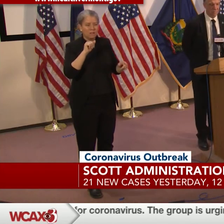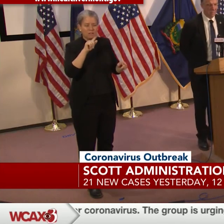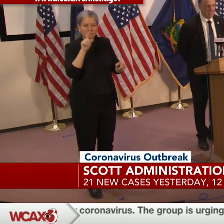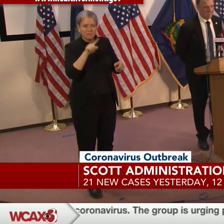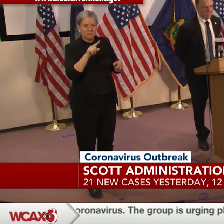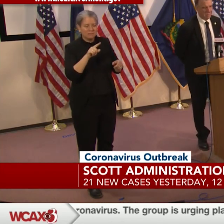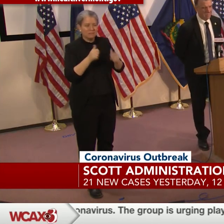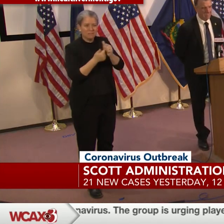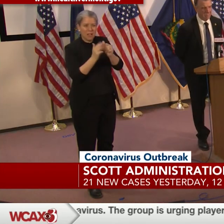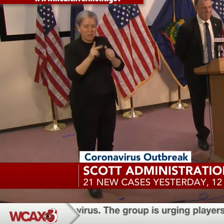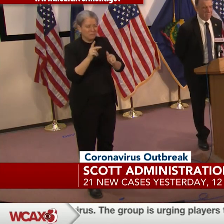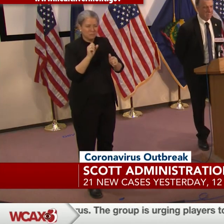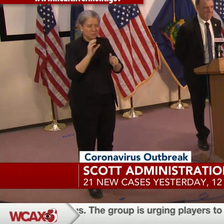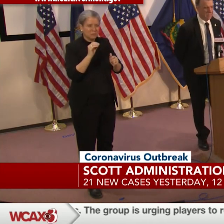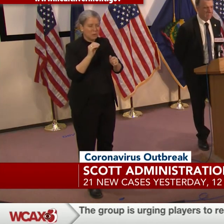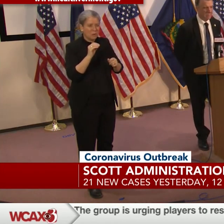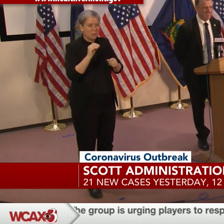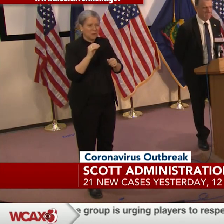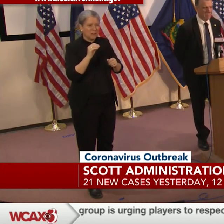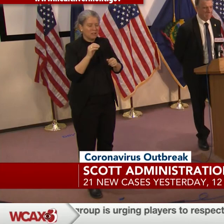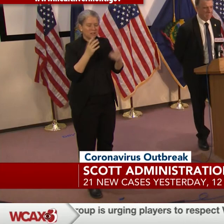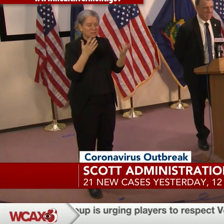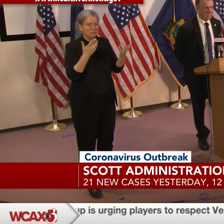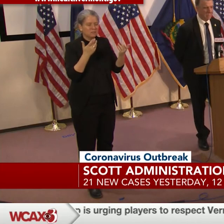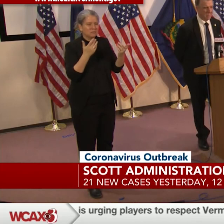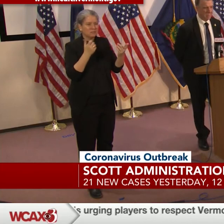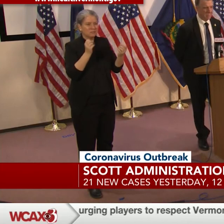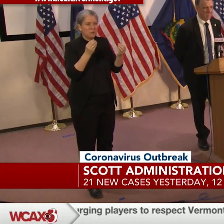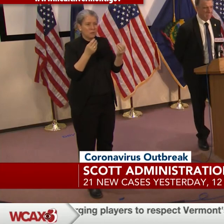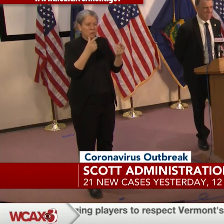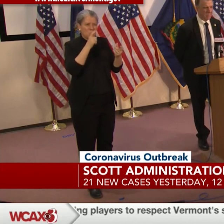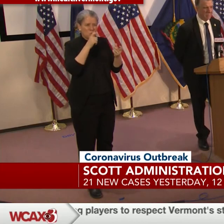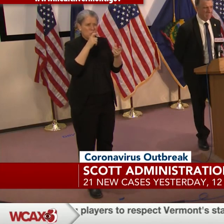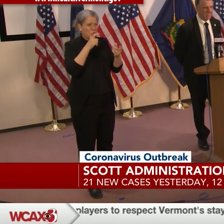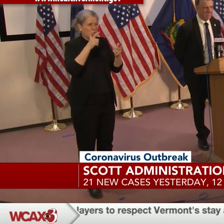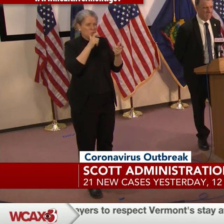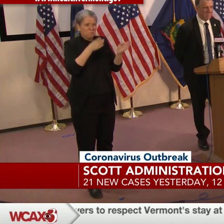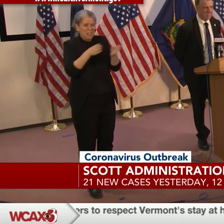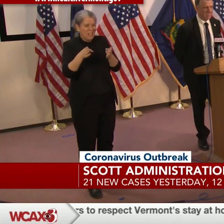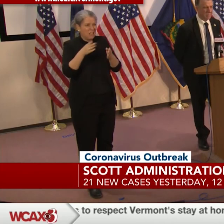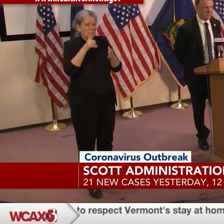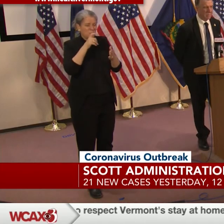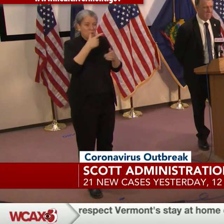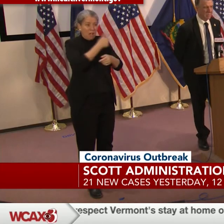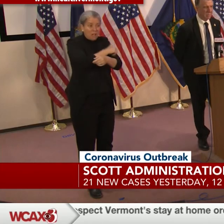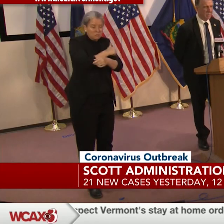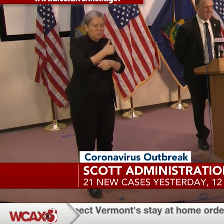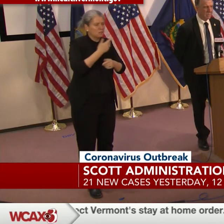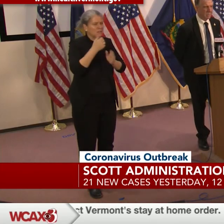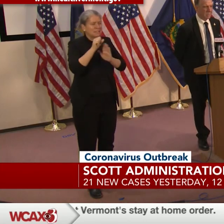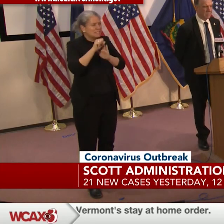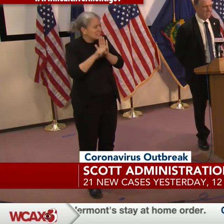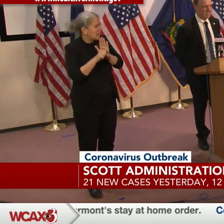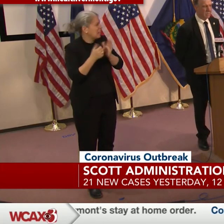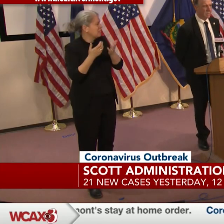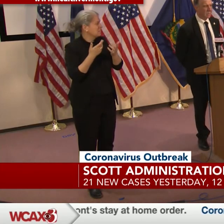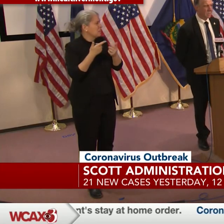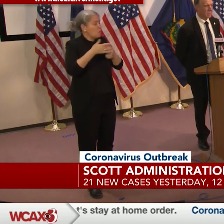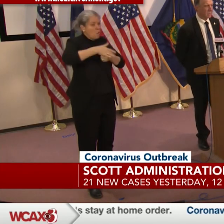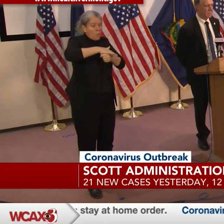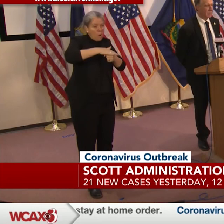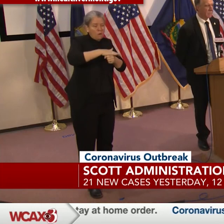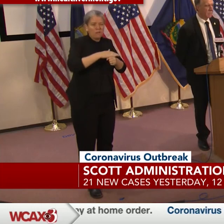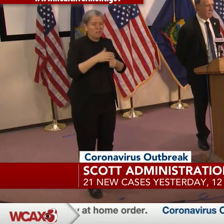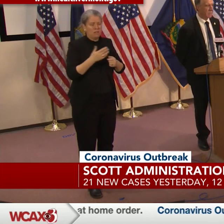sorry. And so how does that work? Is that led by the hospitals or by the state? You know, is it a local sort of